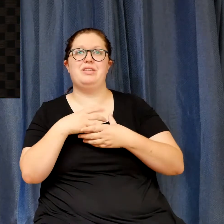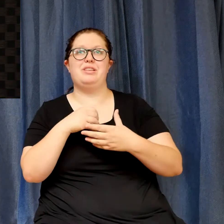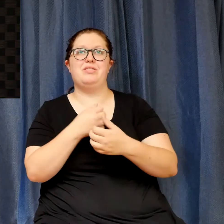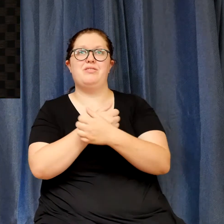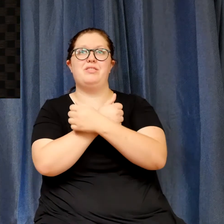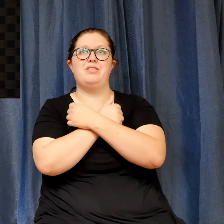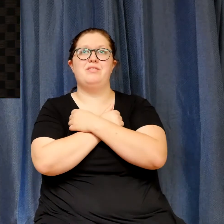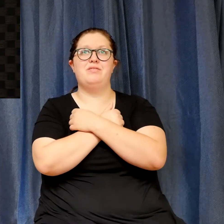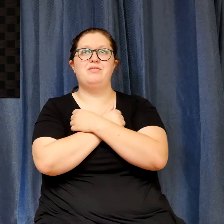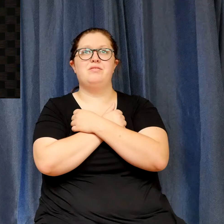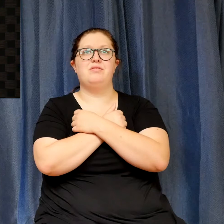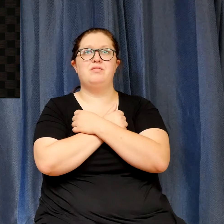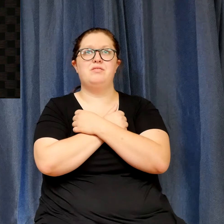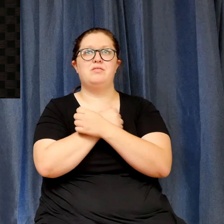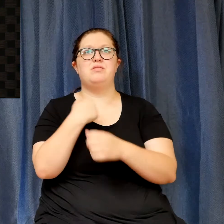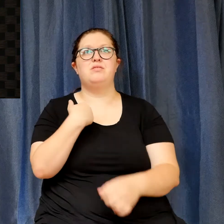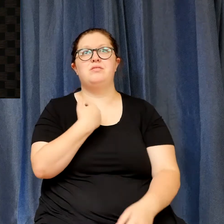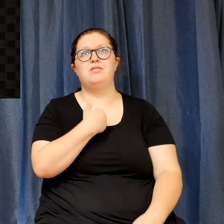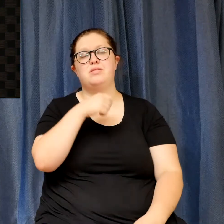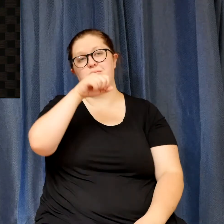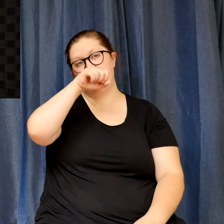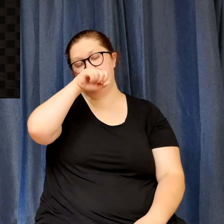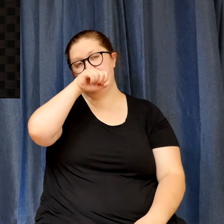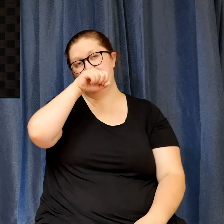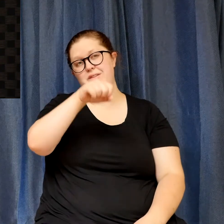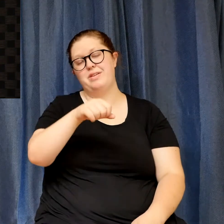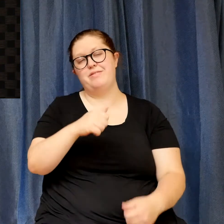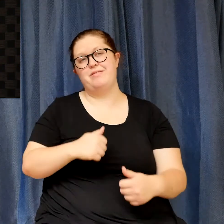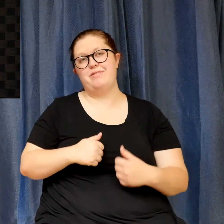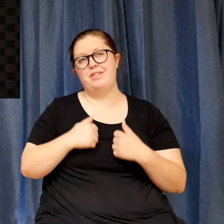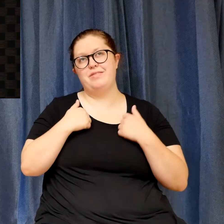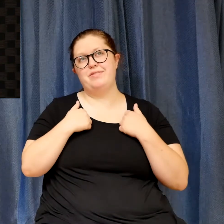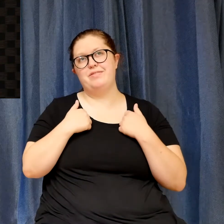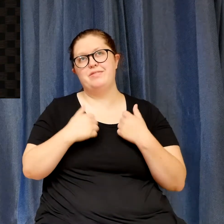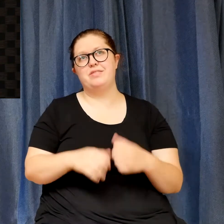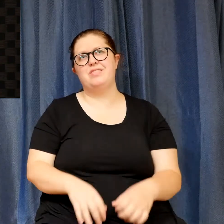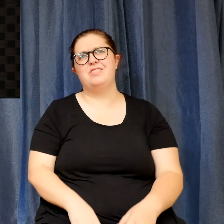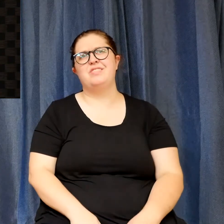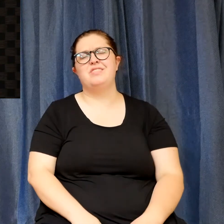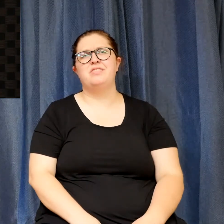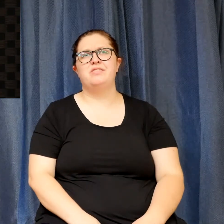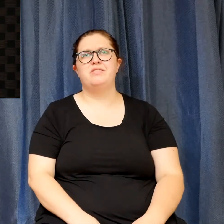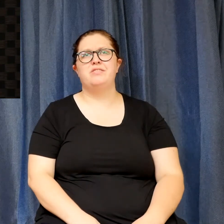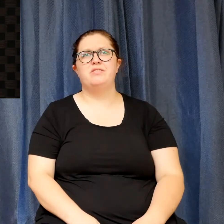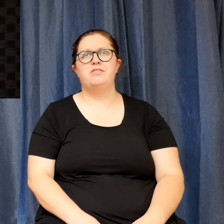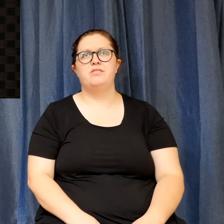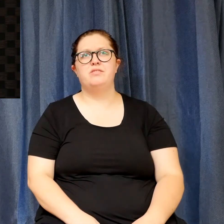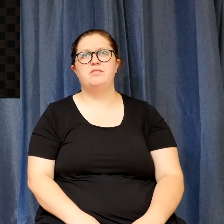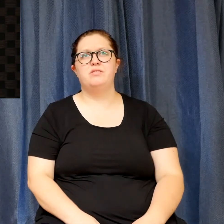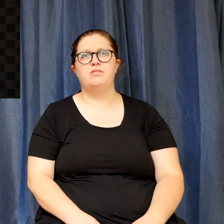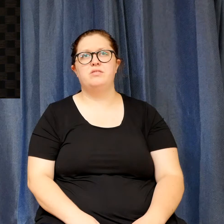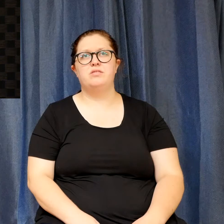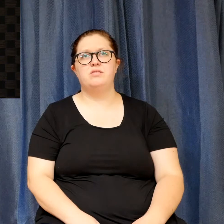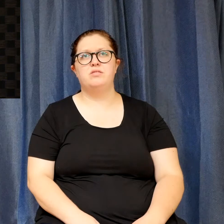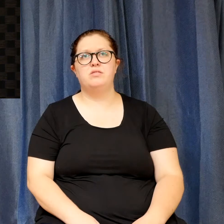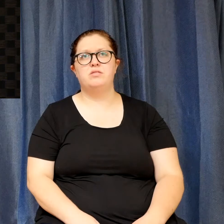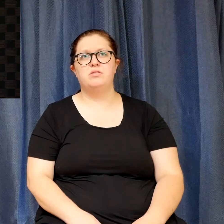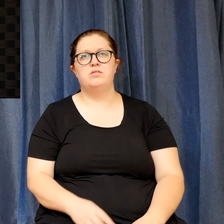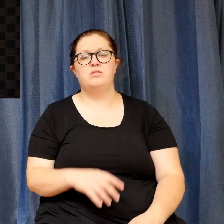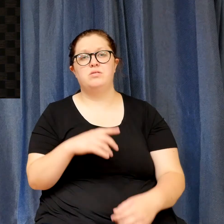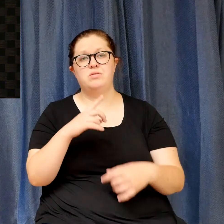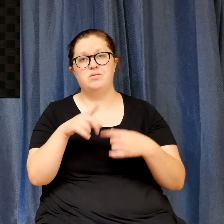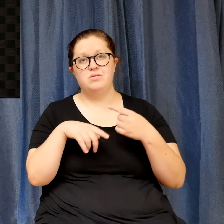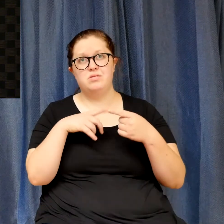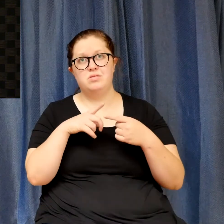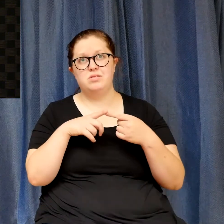of this inner love a lovingness toward life. I want you to know when you are on the edge